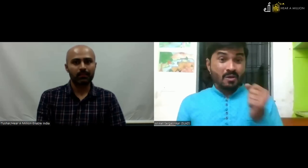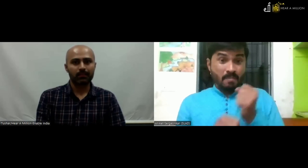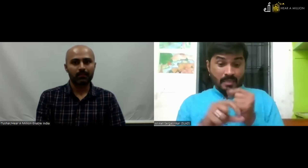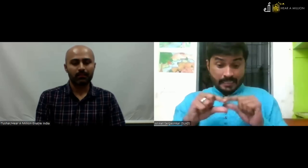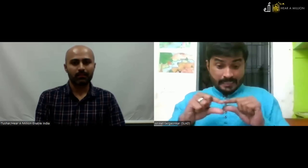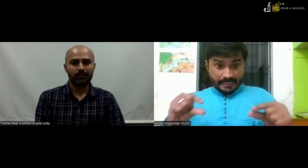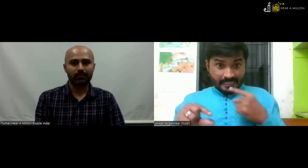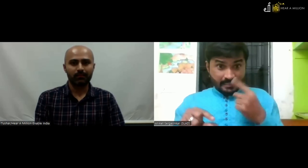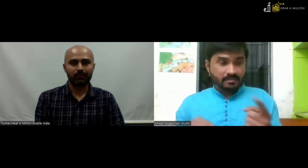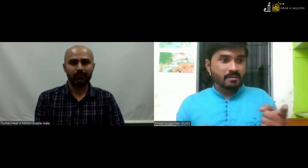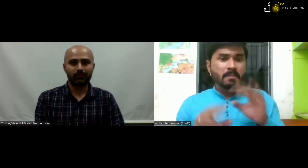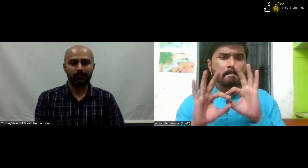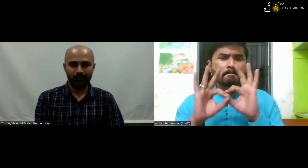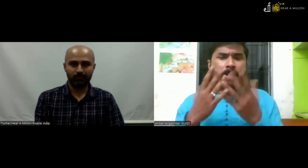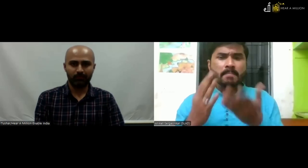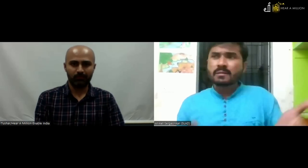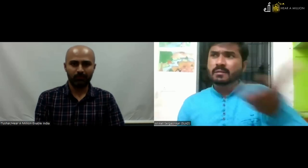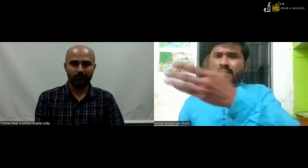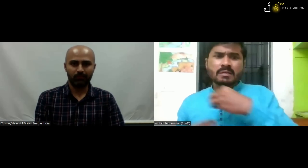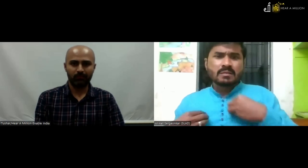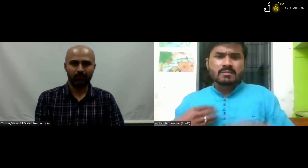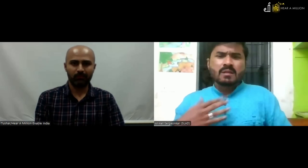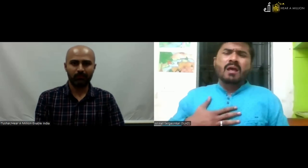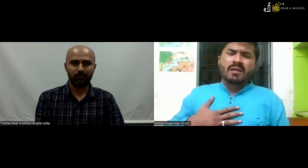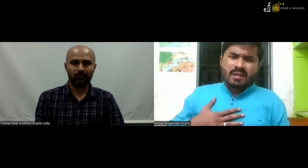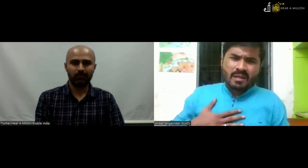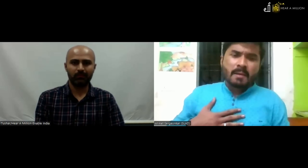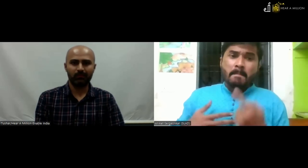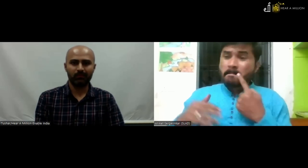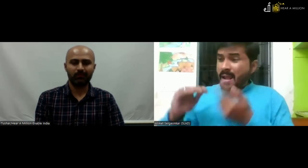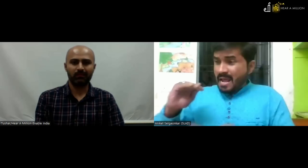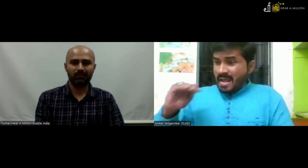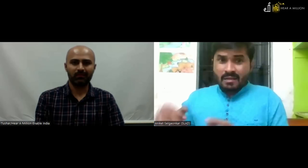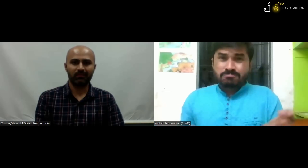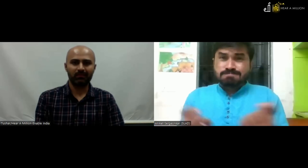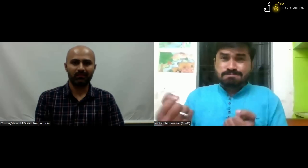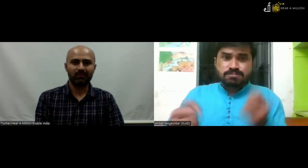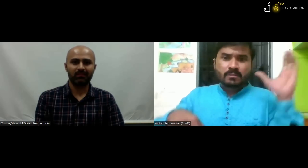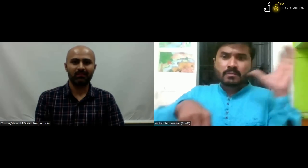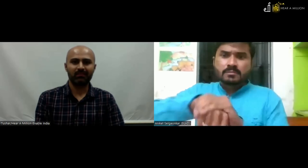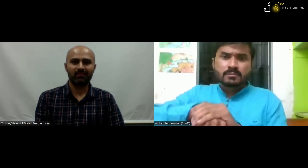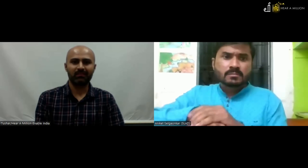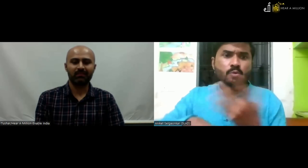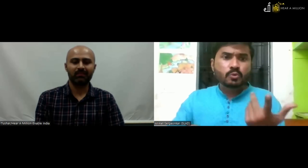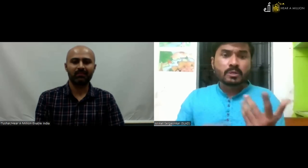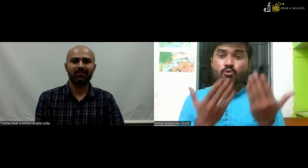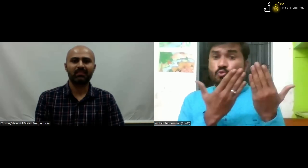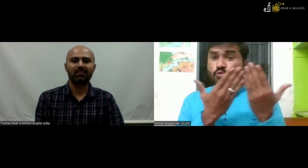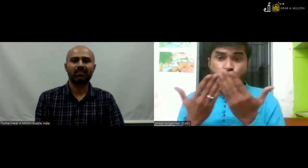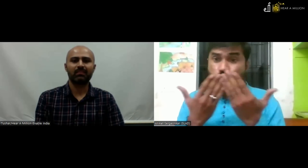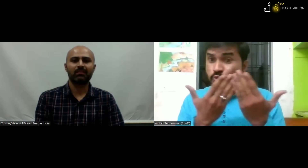the second thing, what we did, we told them that the family members who are